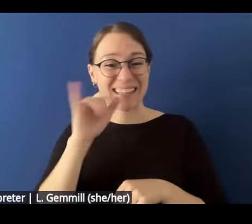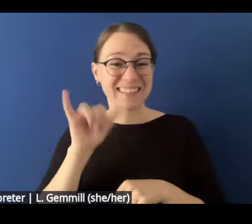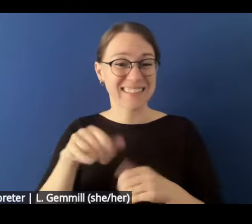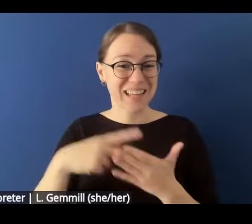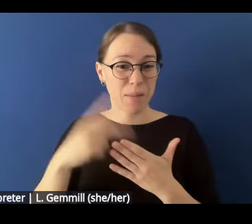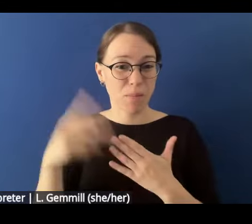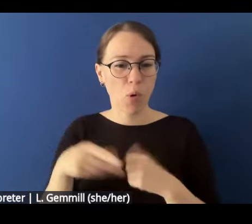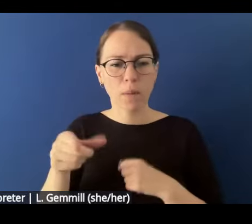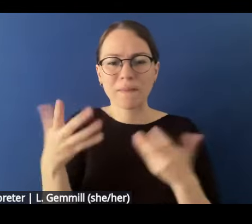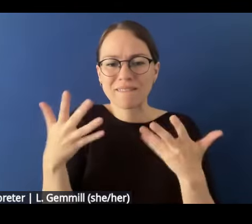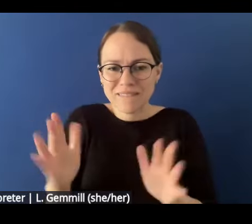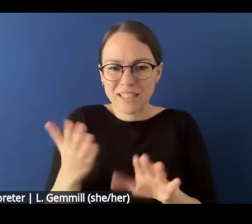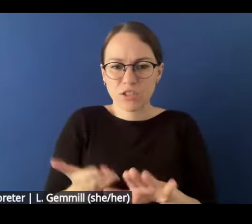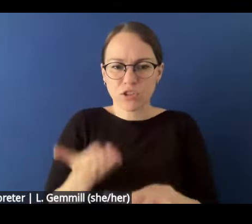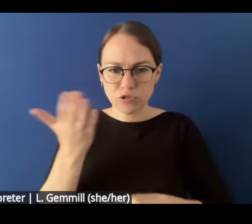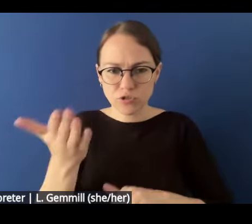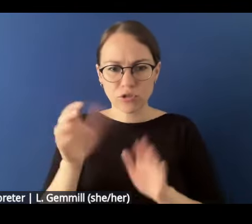amendment on June 4th,